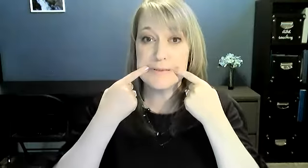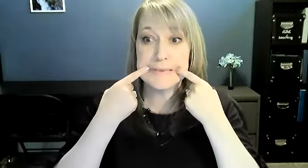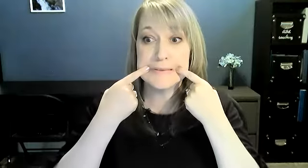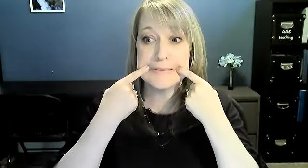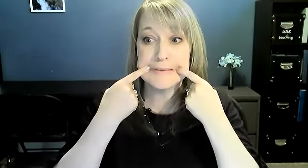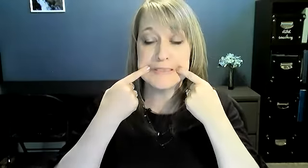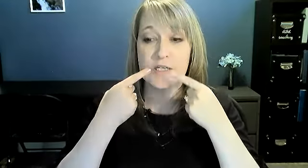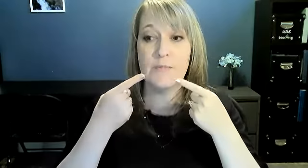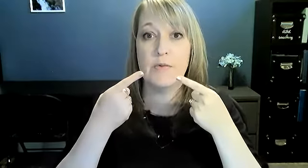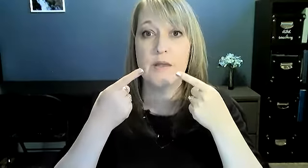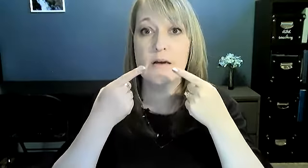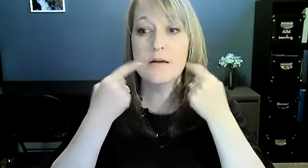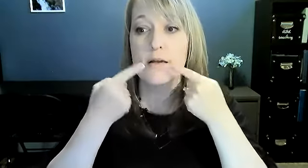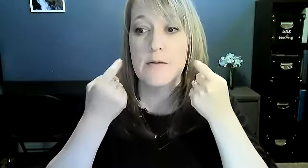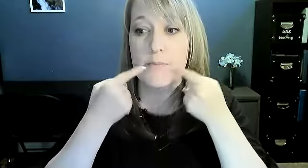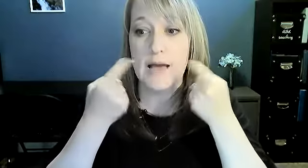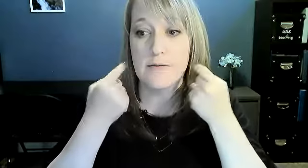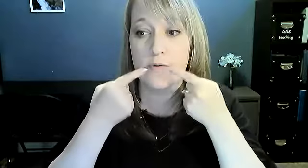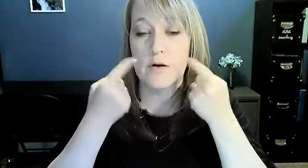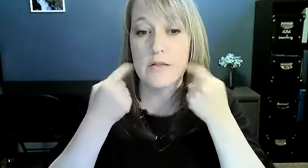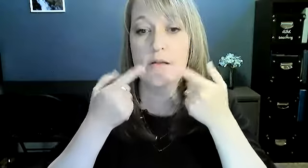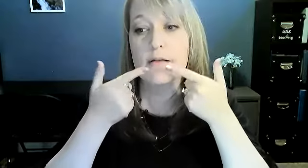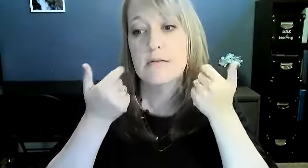to touch the sides of your mouth here, back and forth.